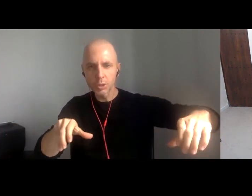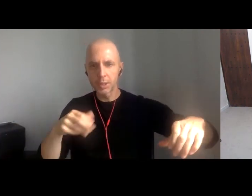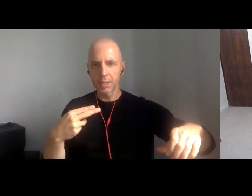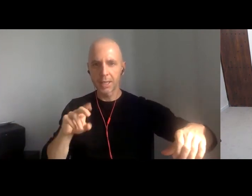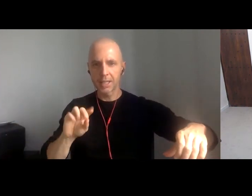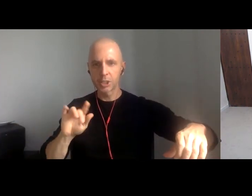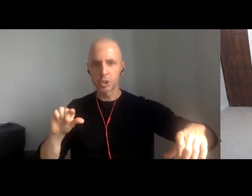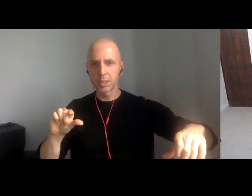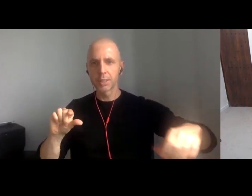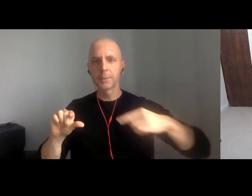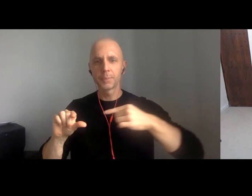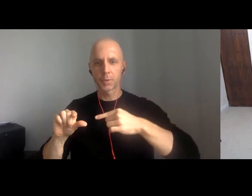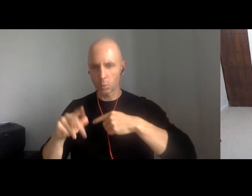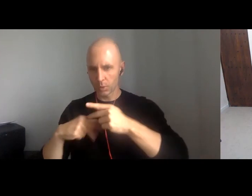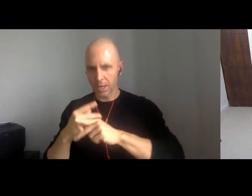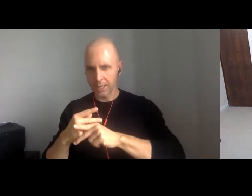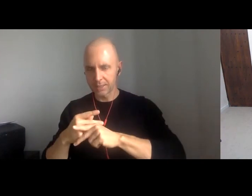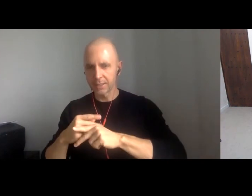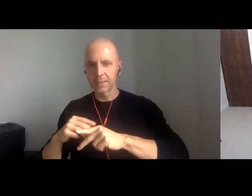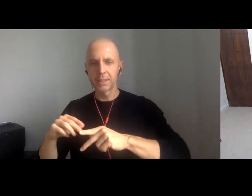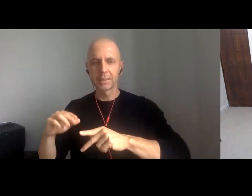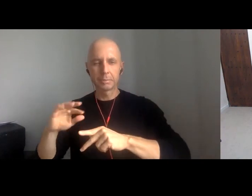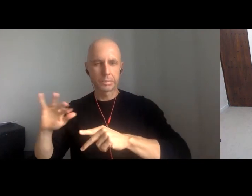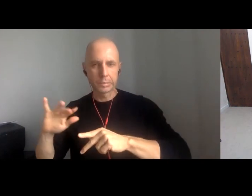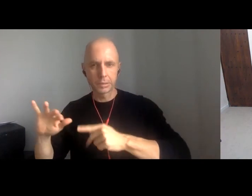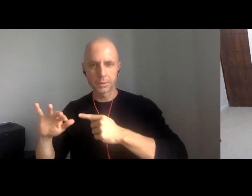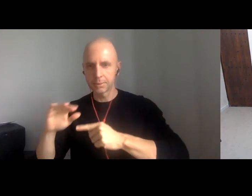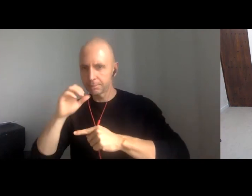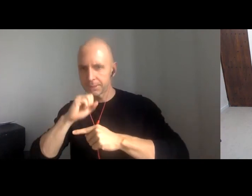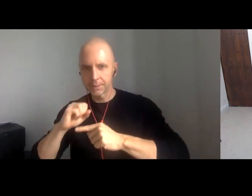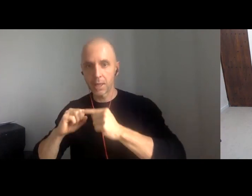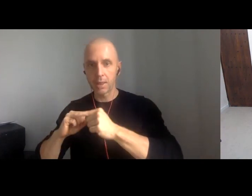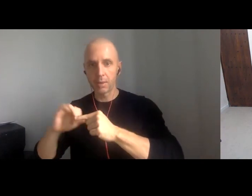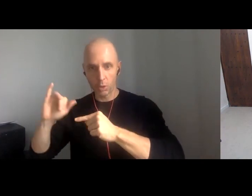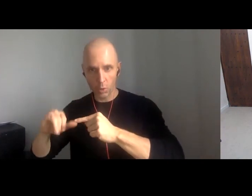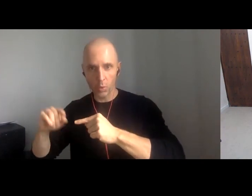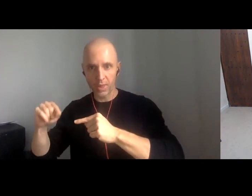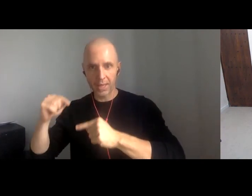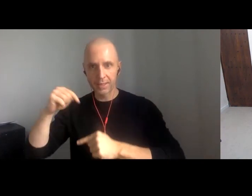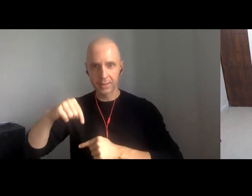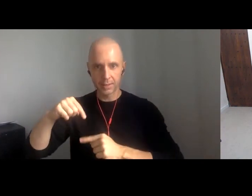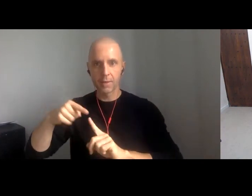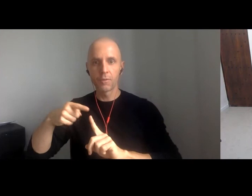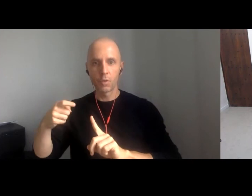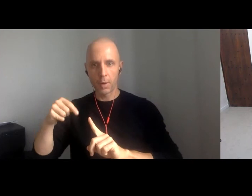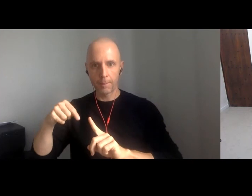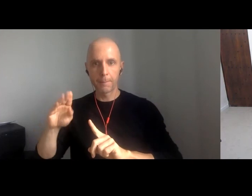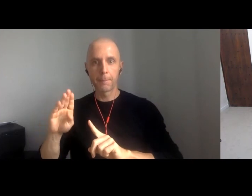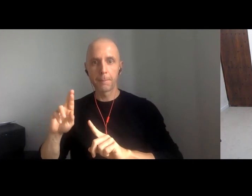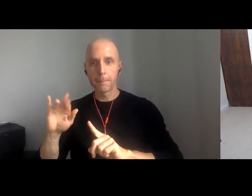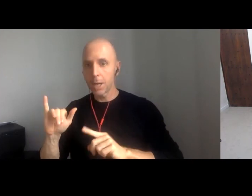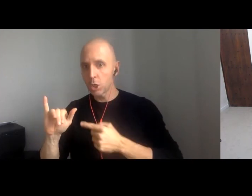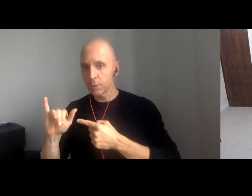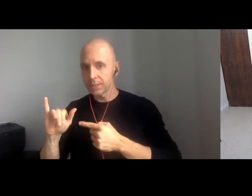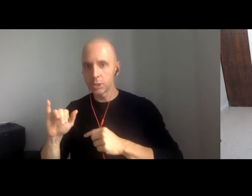famously poisonous, and a few handfuls or some of the seeds from the berries will kill you. But